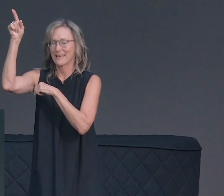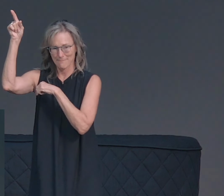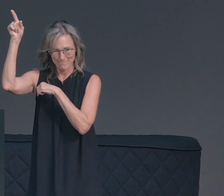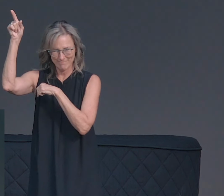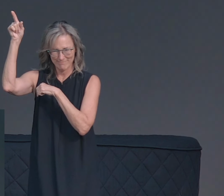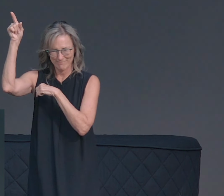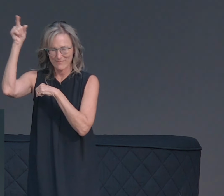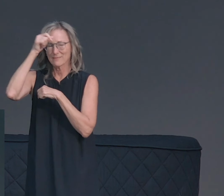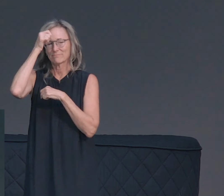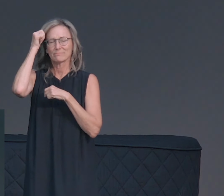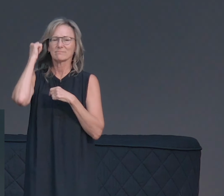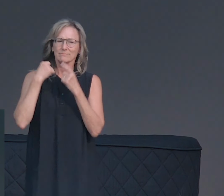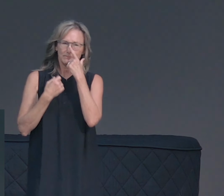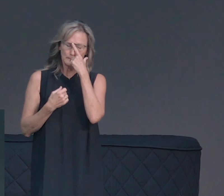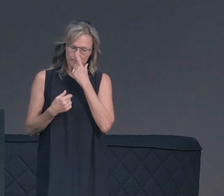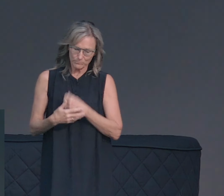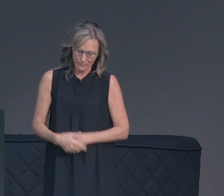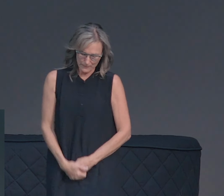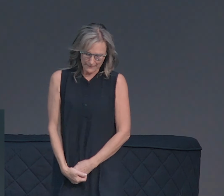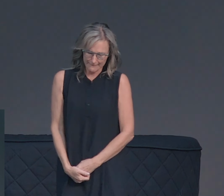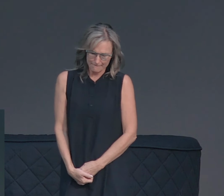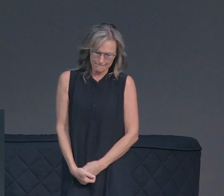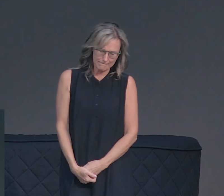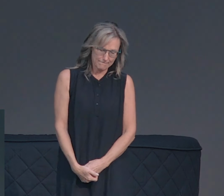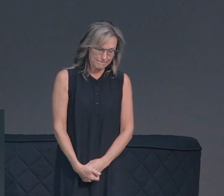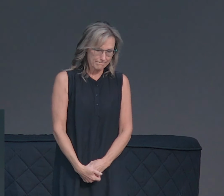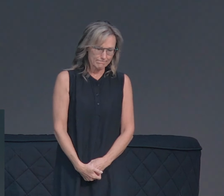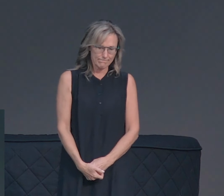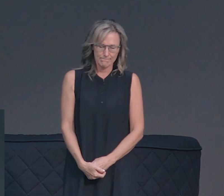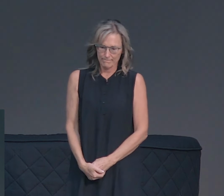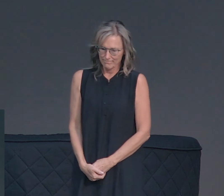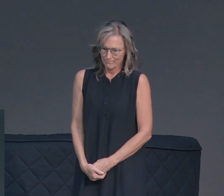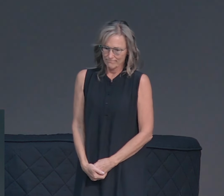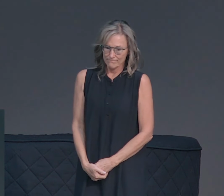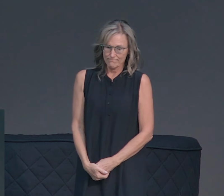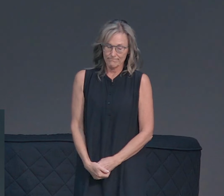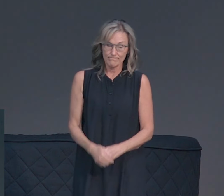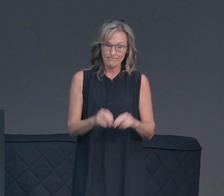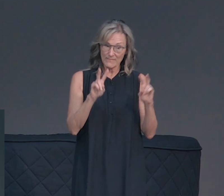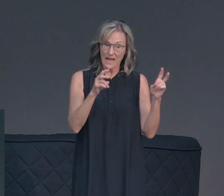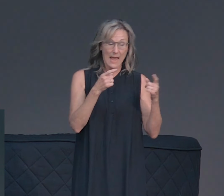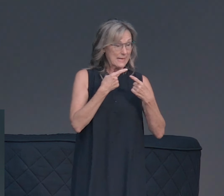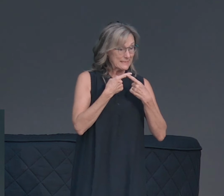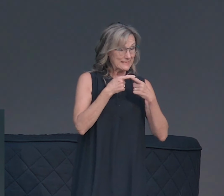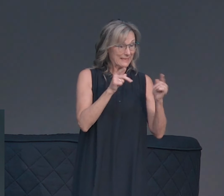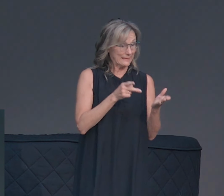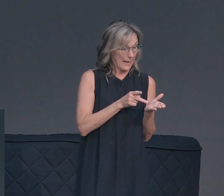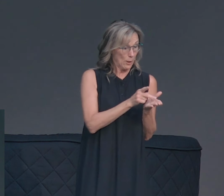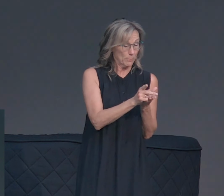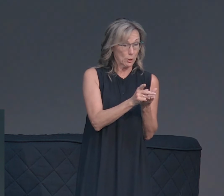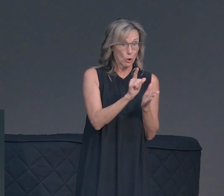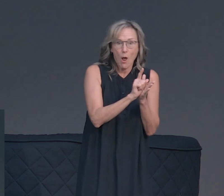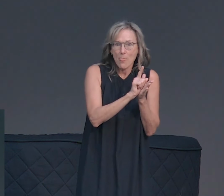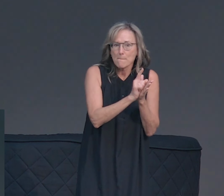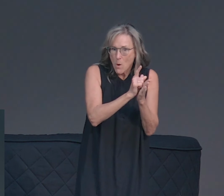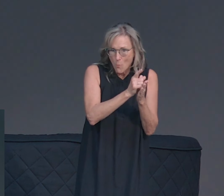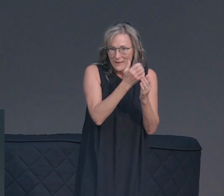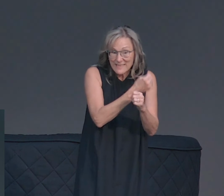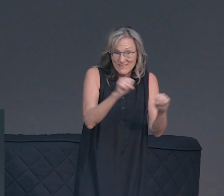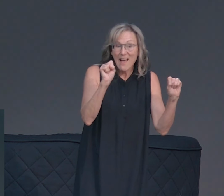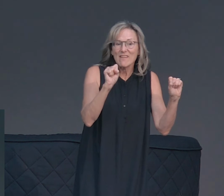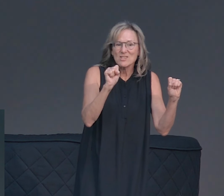we can understand that to be declared pure at the moment of salvation guarantees